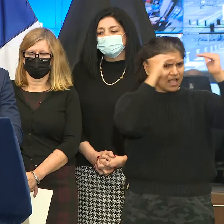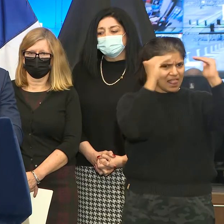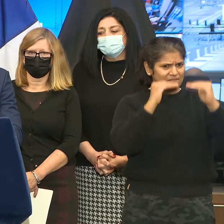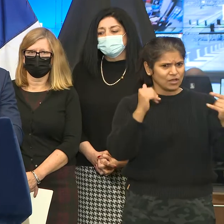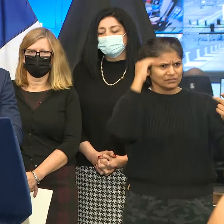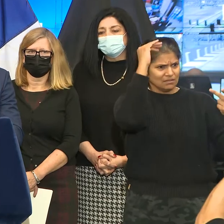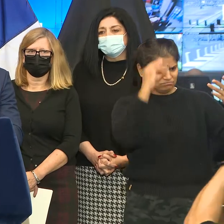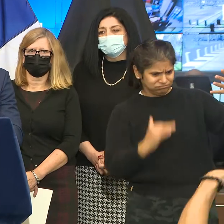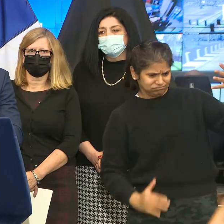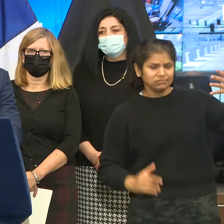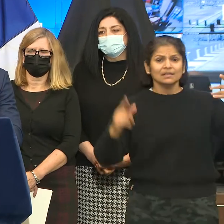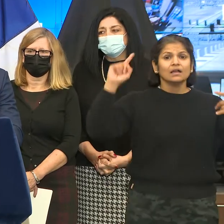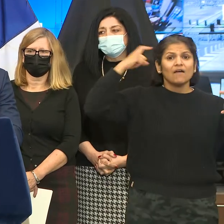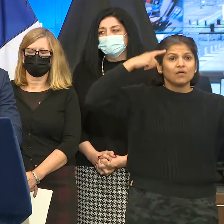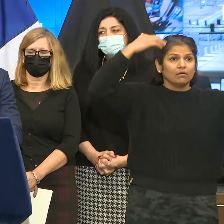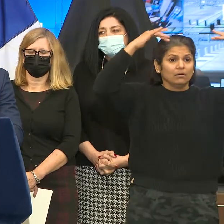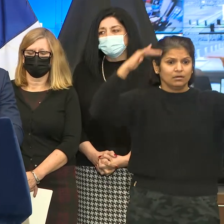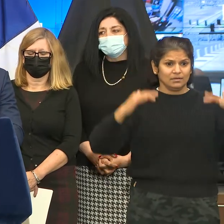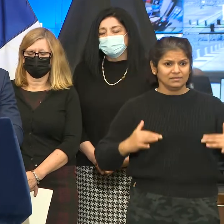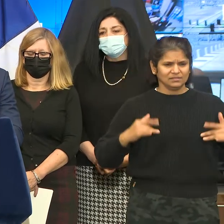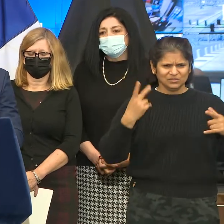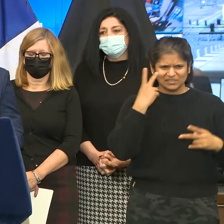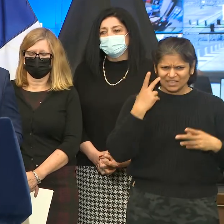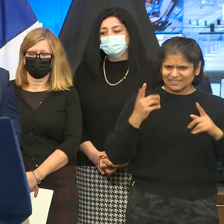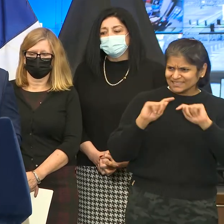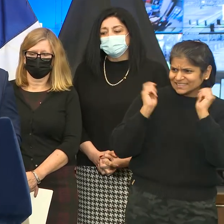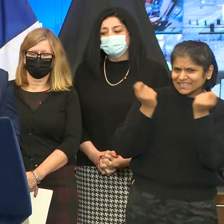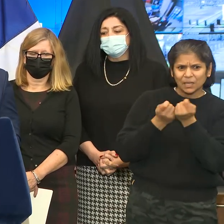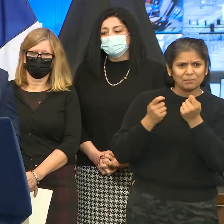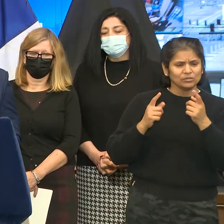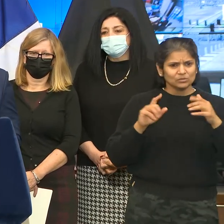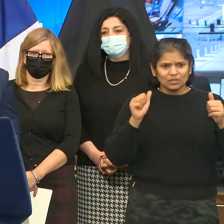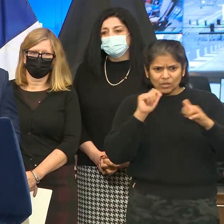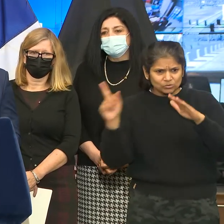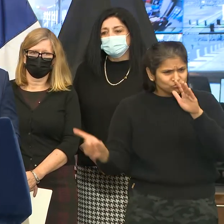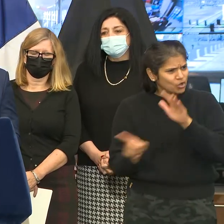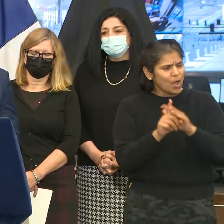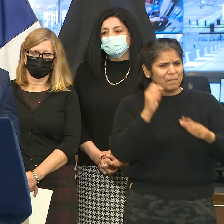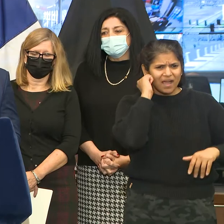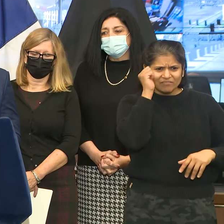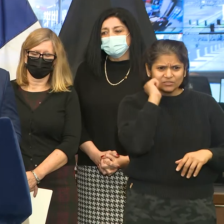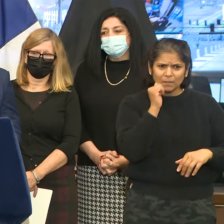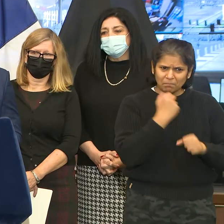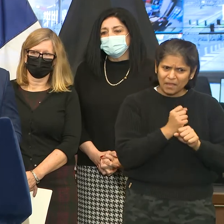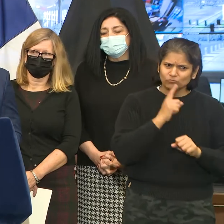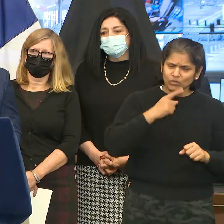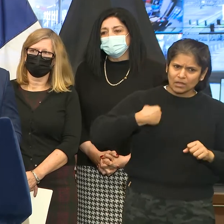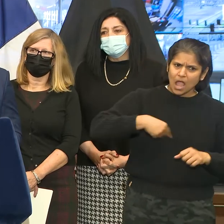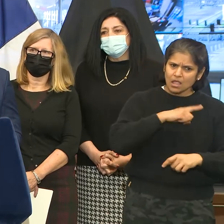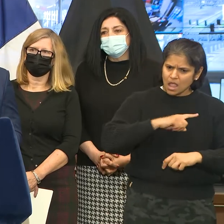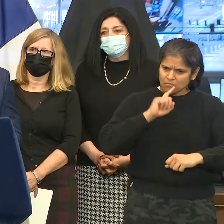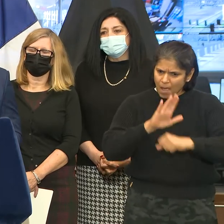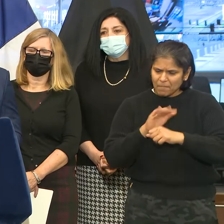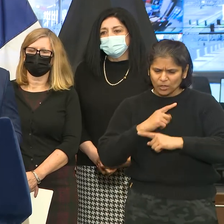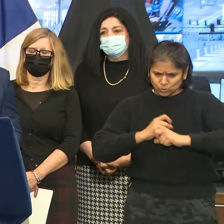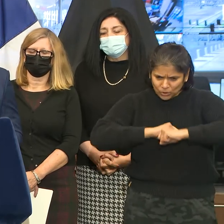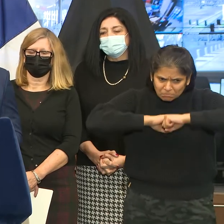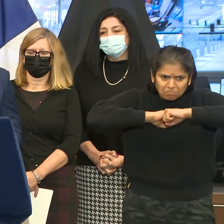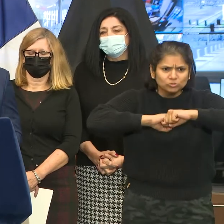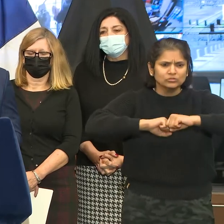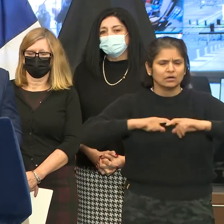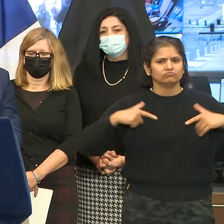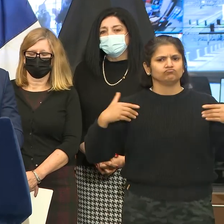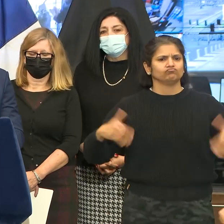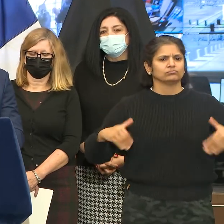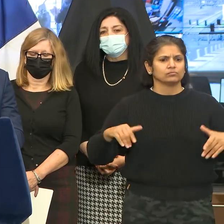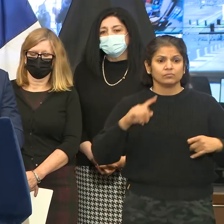team that come and show up every day to make sure that we are protected, they have gone beyond the call of